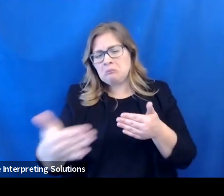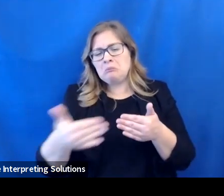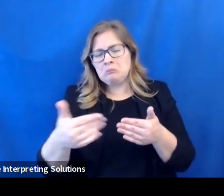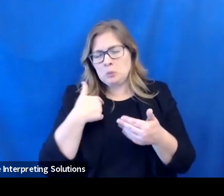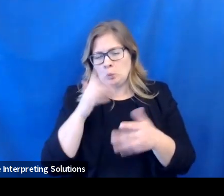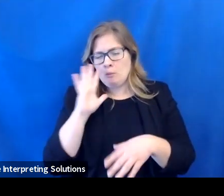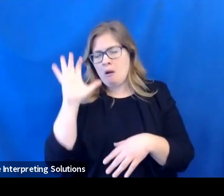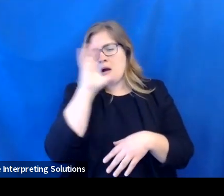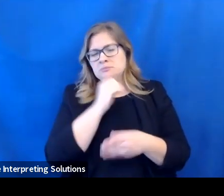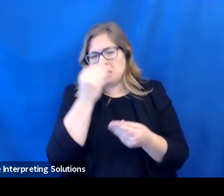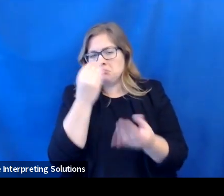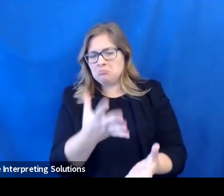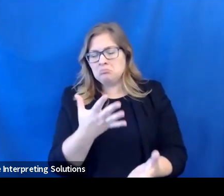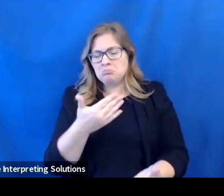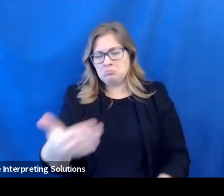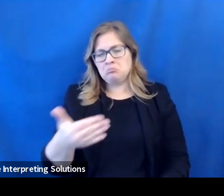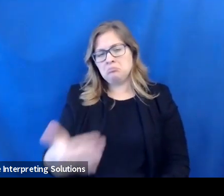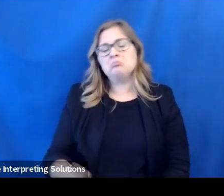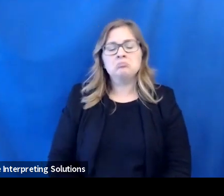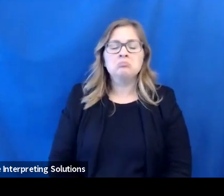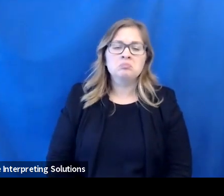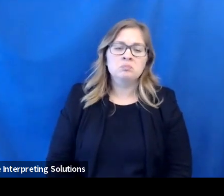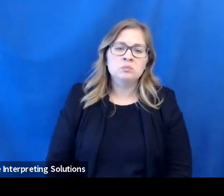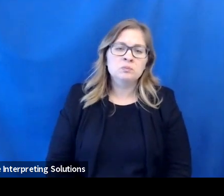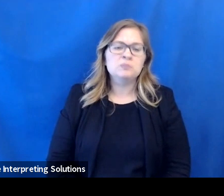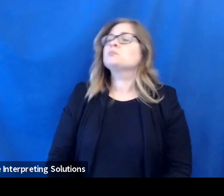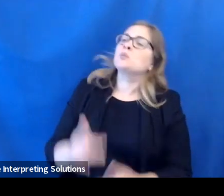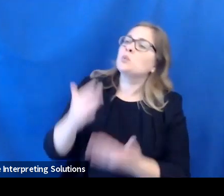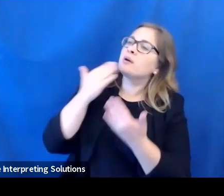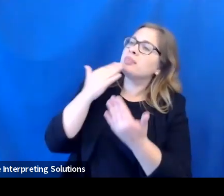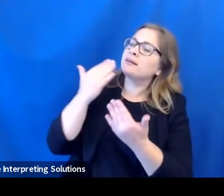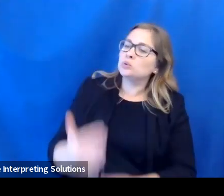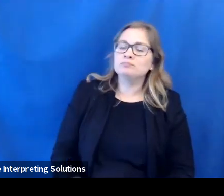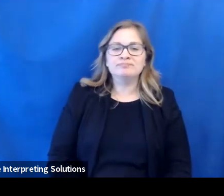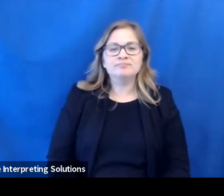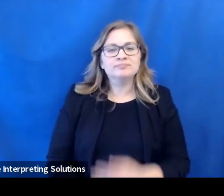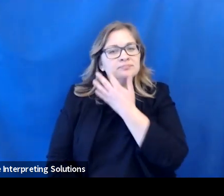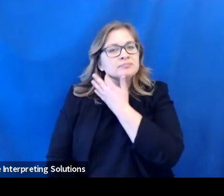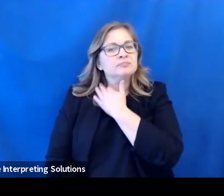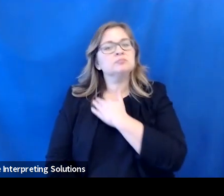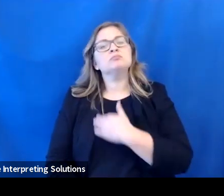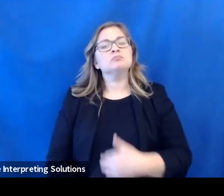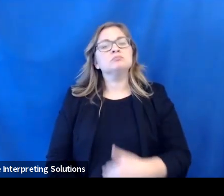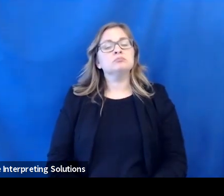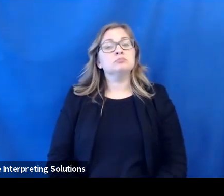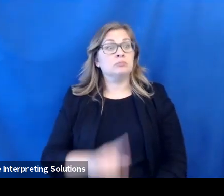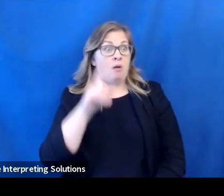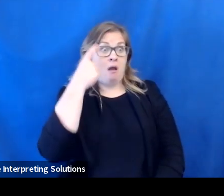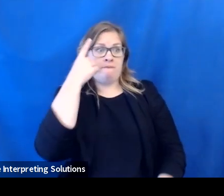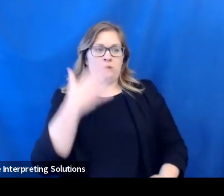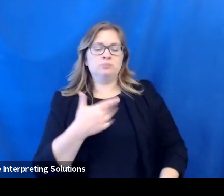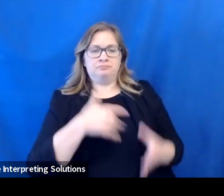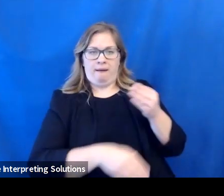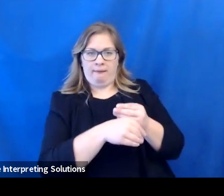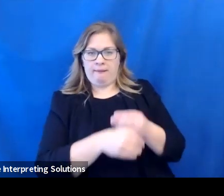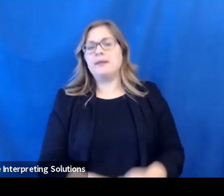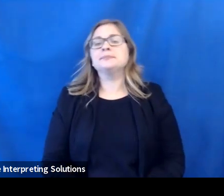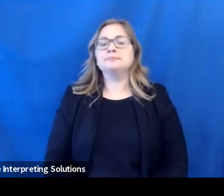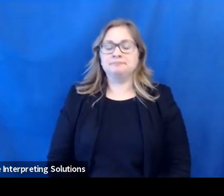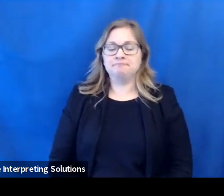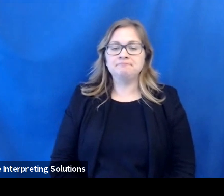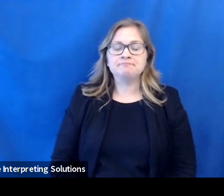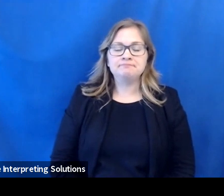Thank you. Tim, I'll follow up too on that, because I thought this was important, because it seems maybe pretty confusing to your listeners out there. When